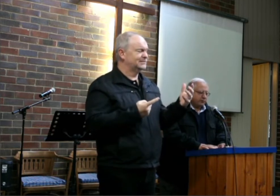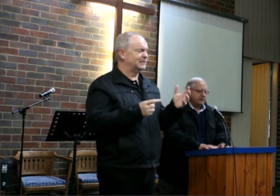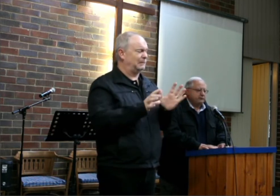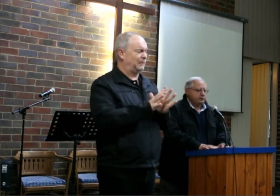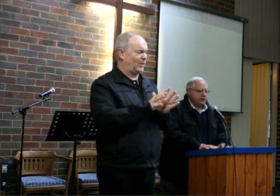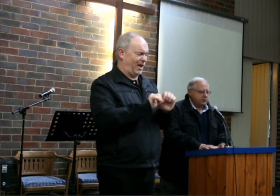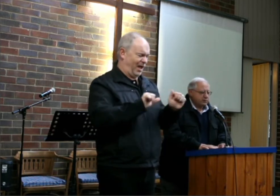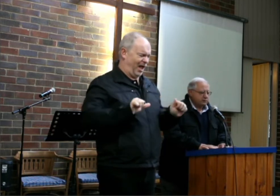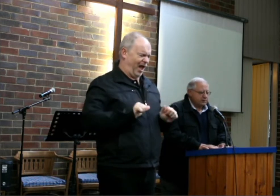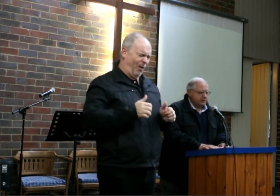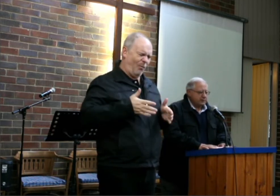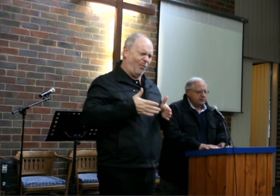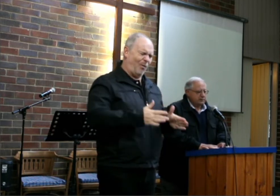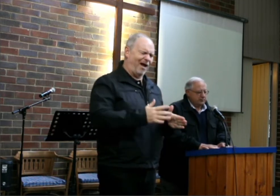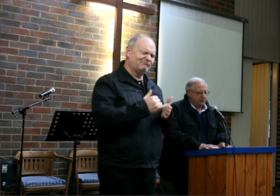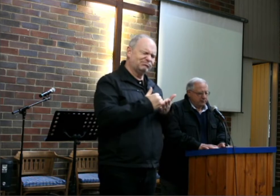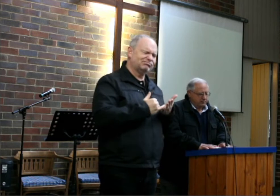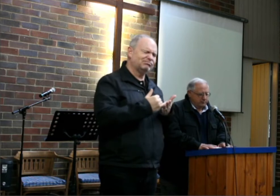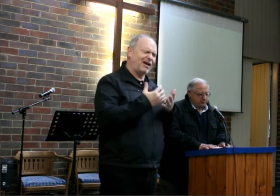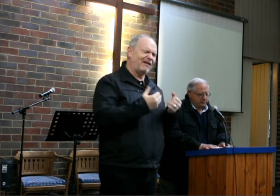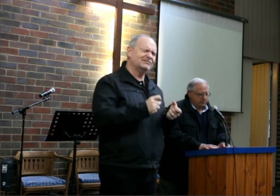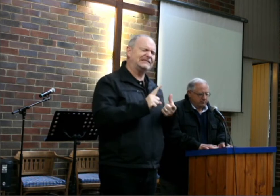our sinful nature, we still